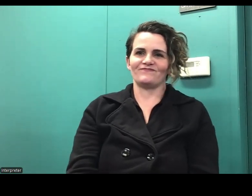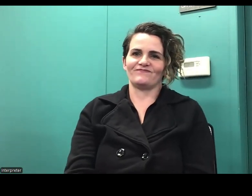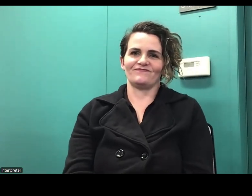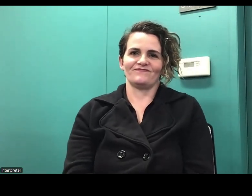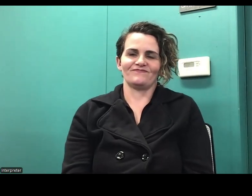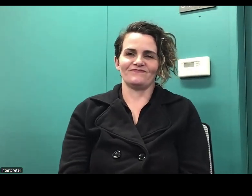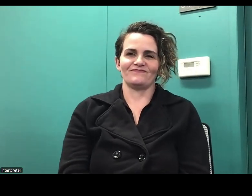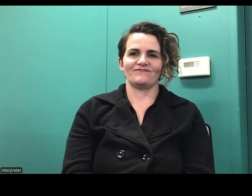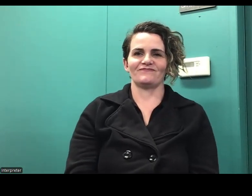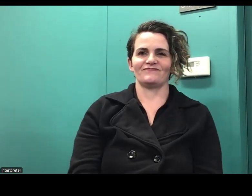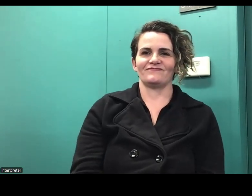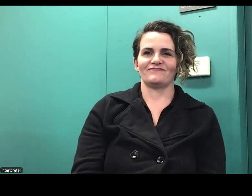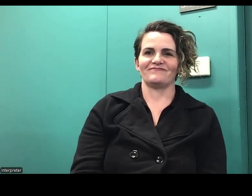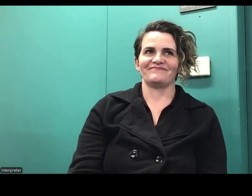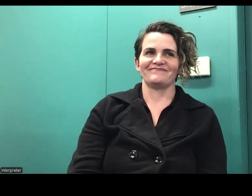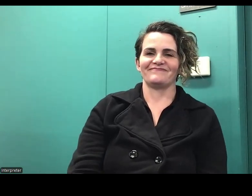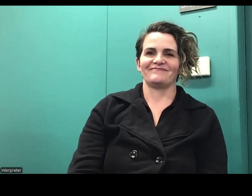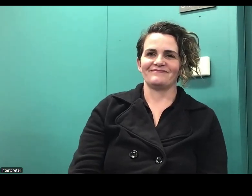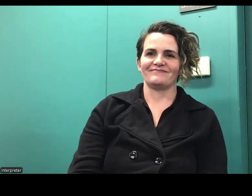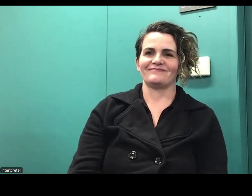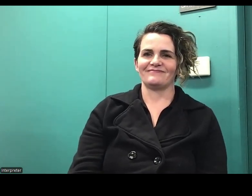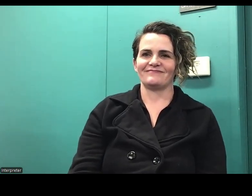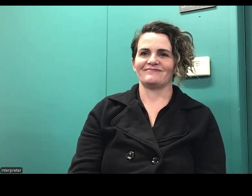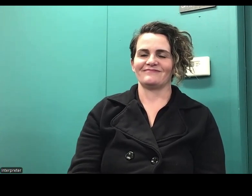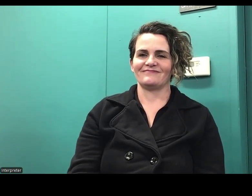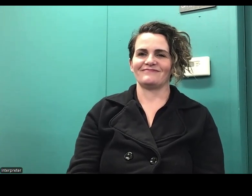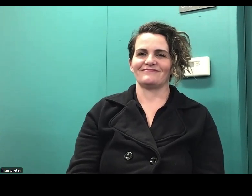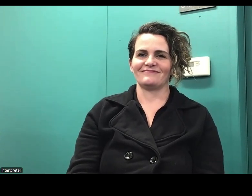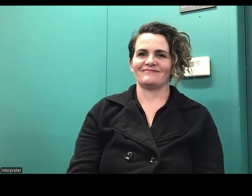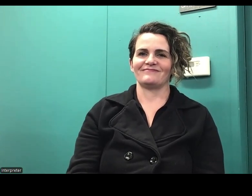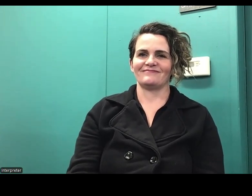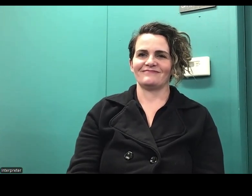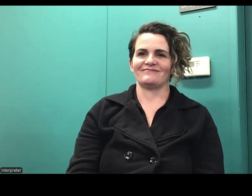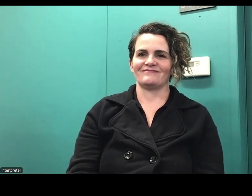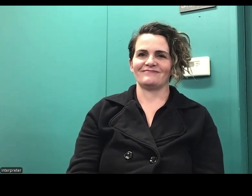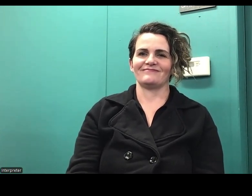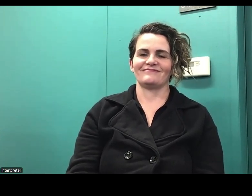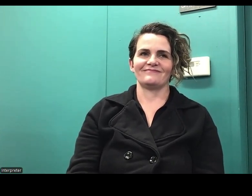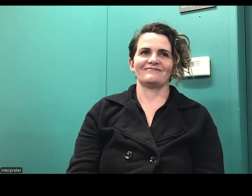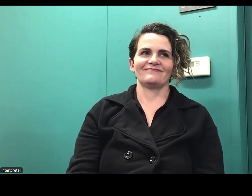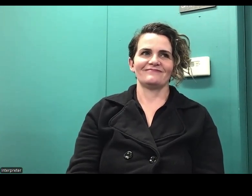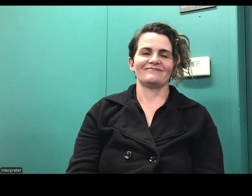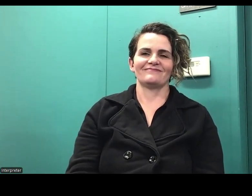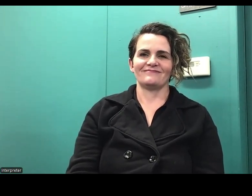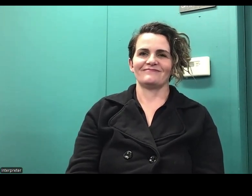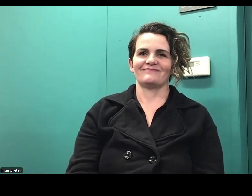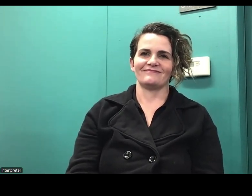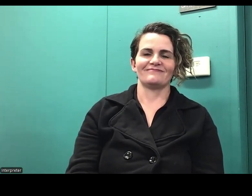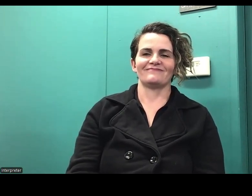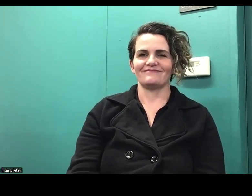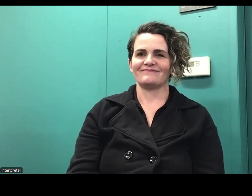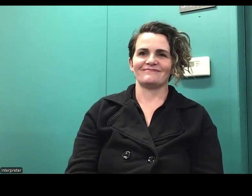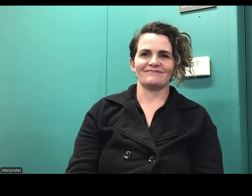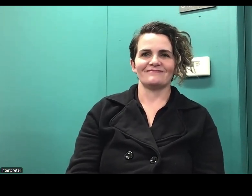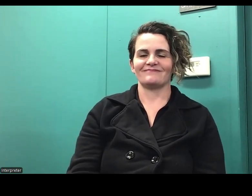hard as steel. I can find a contradiction. A worry of contradiction. I'm not leaving that on the joy